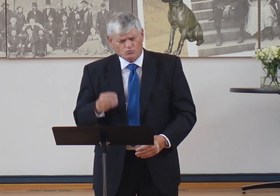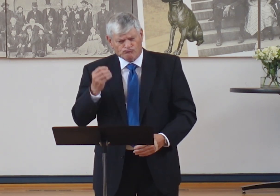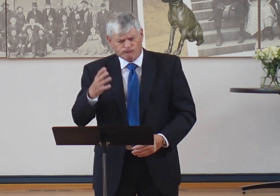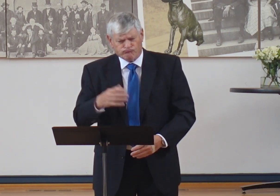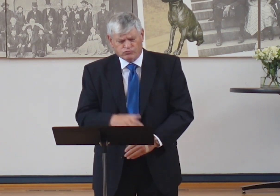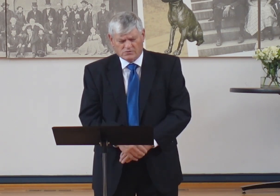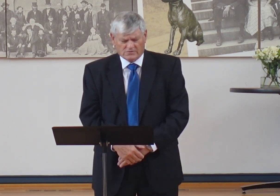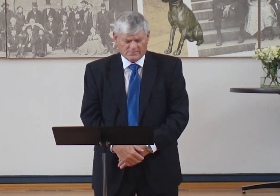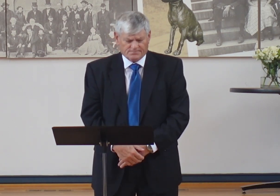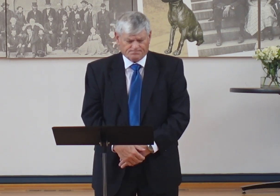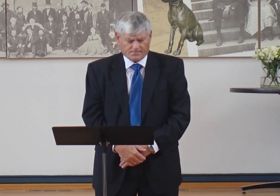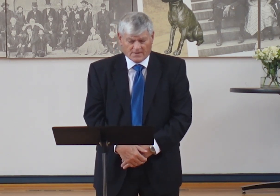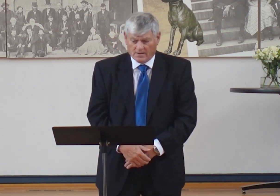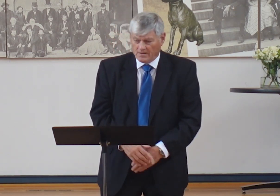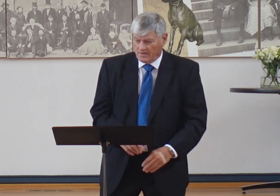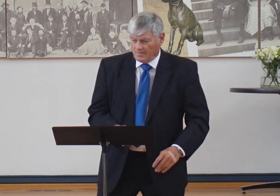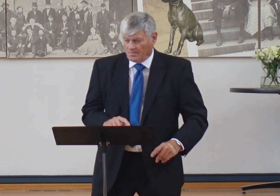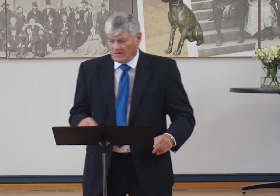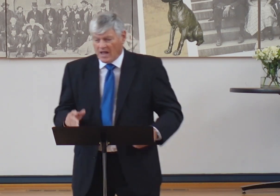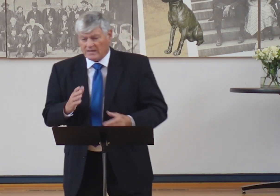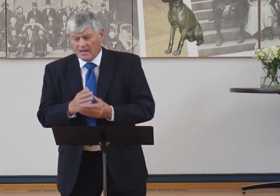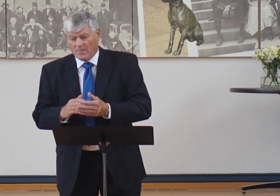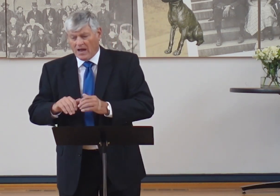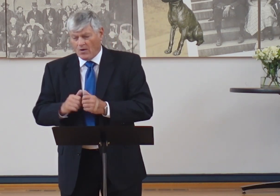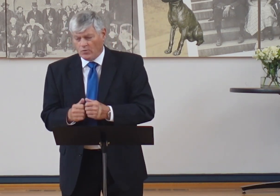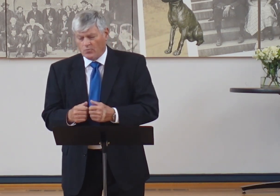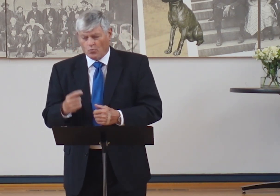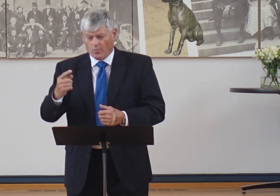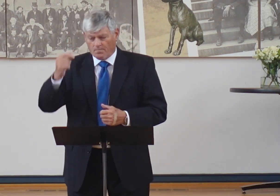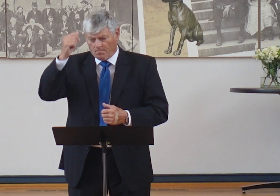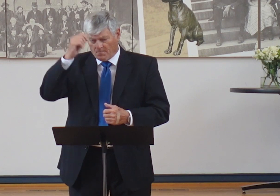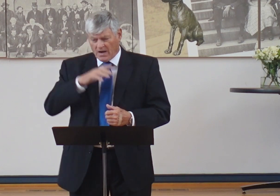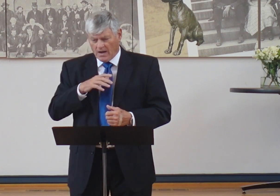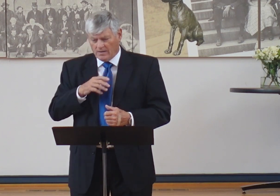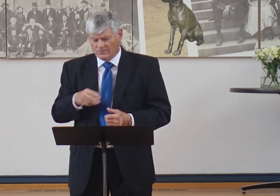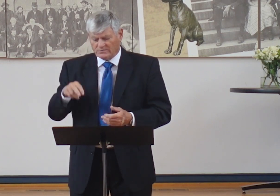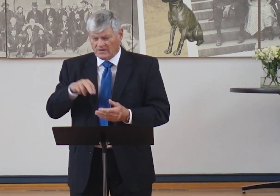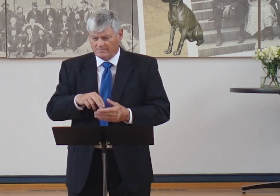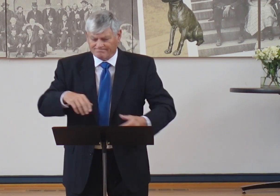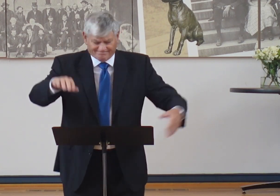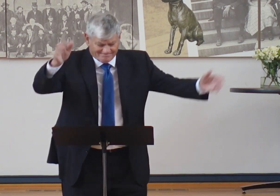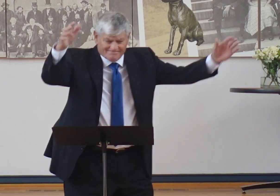And she was quite upset that she couldn't get a position, but somehow